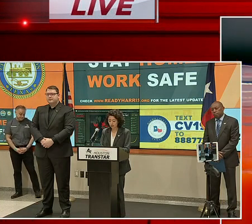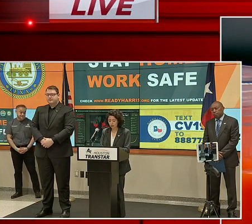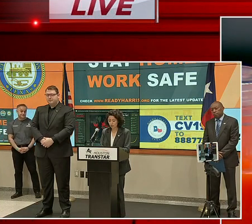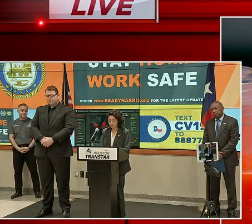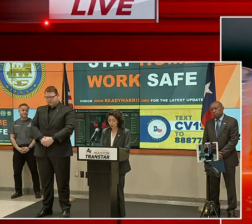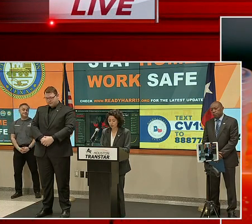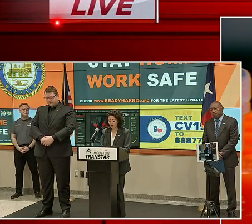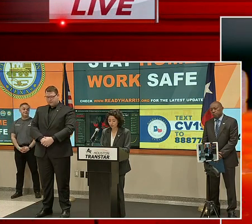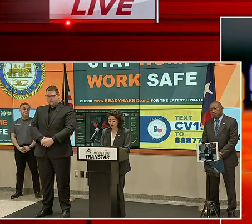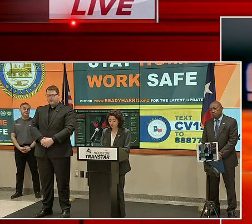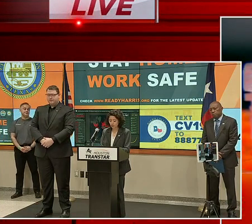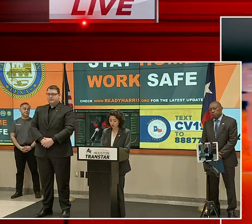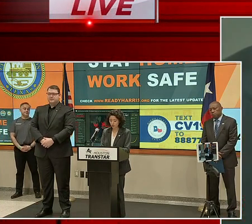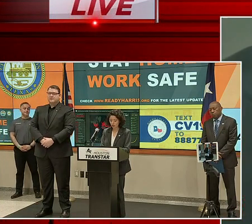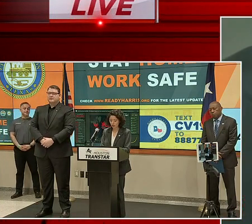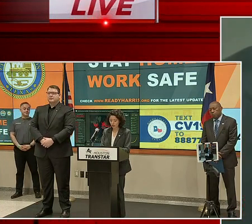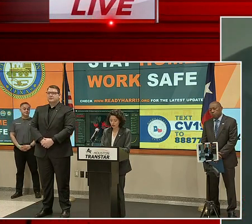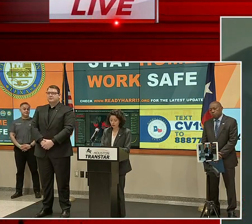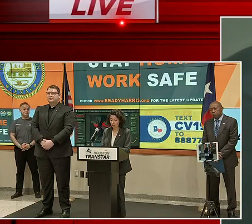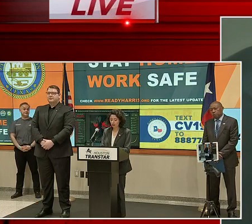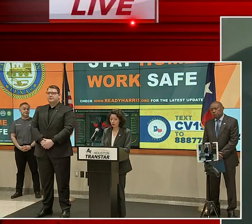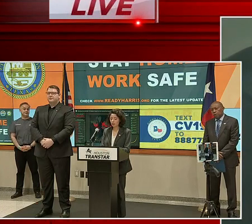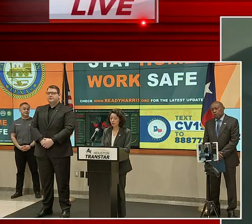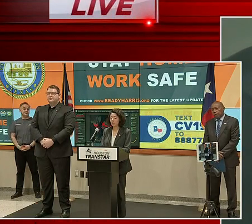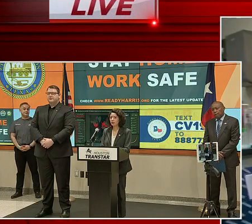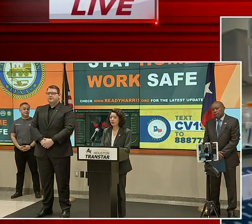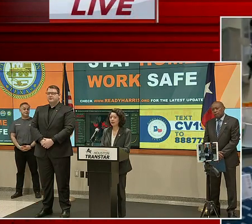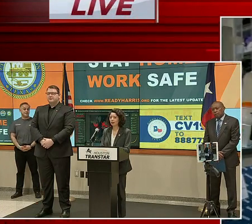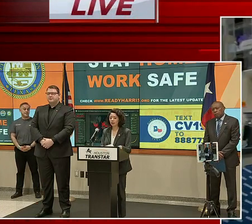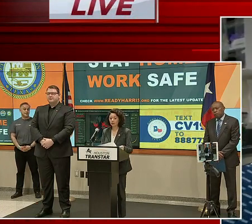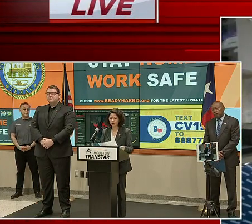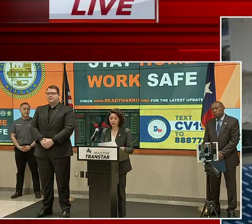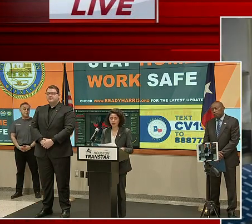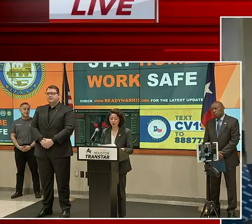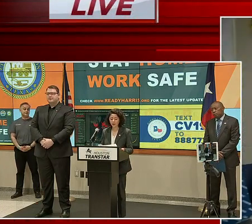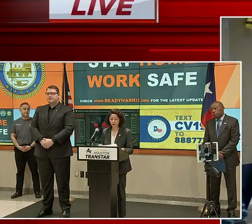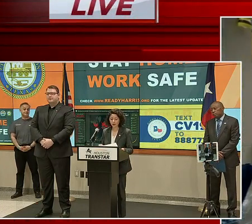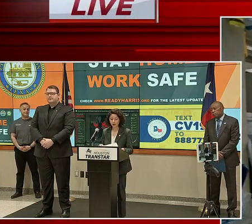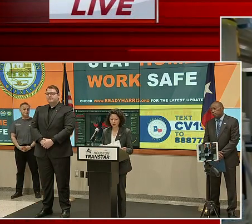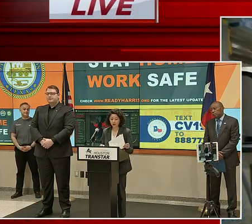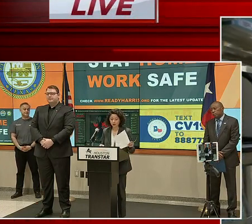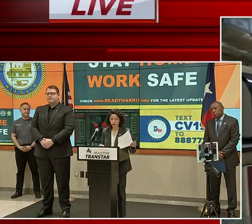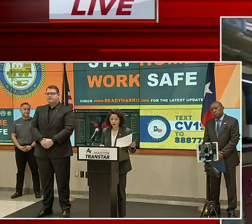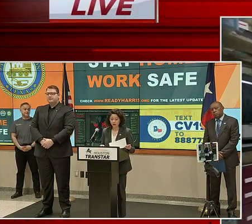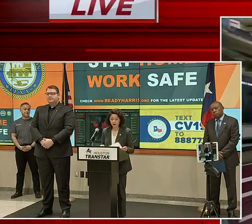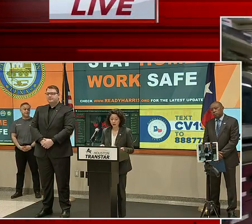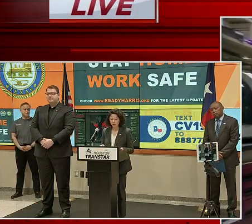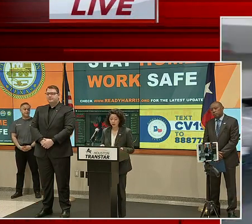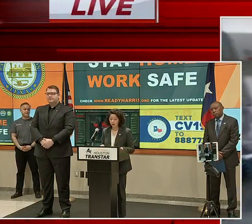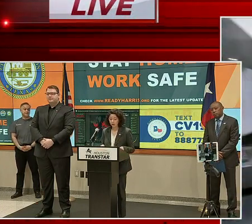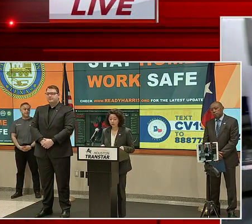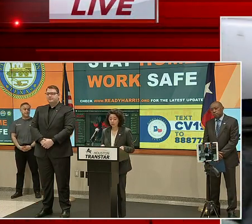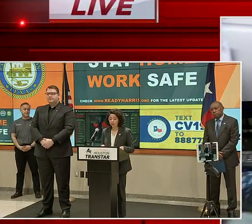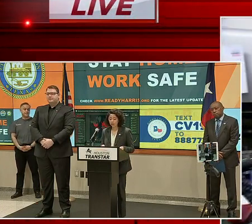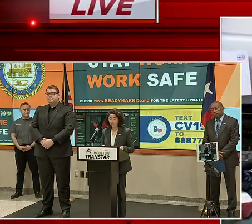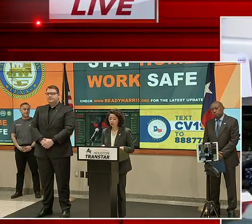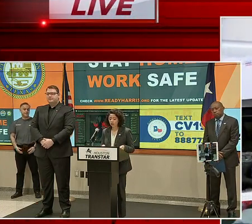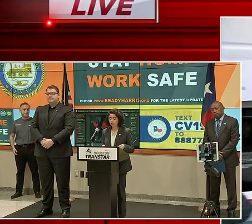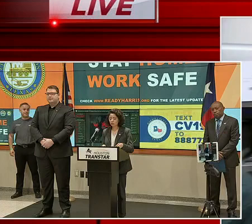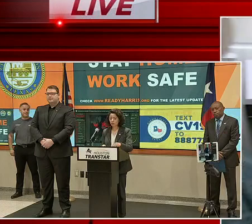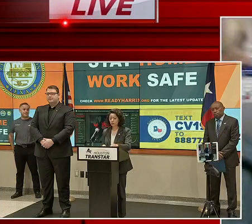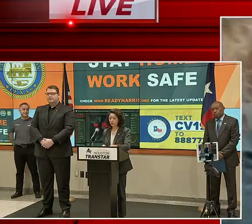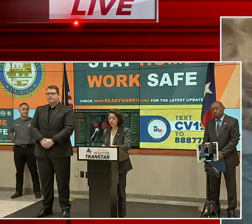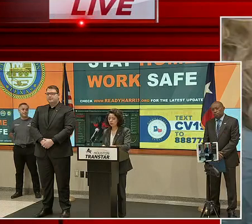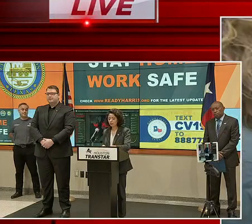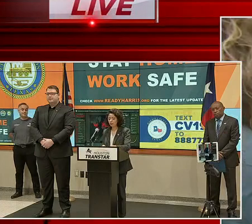can go to the grocery store. You can, if you need to, go to the grocery store. You can go if you need to take care of a sick relative